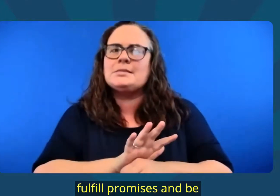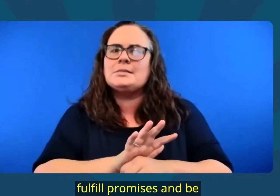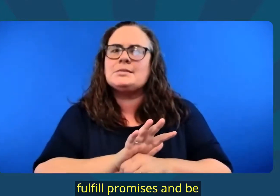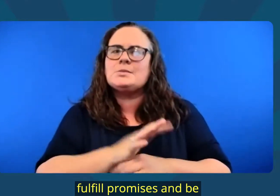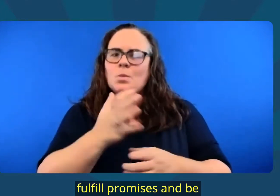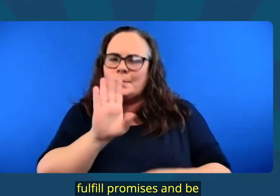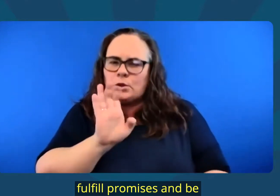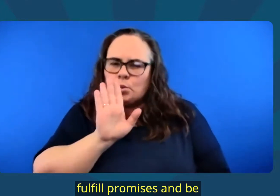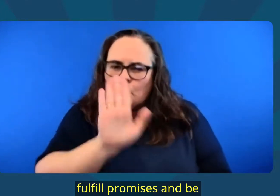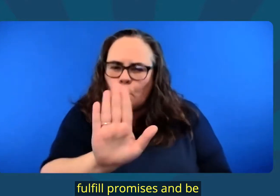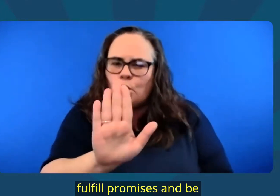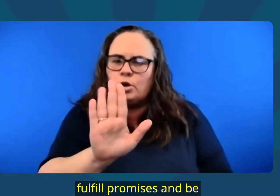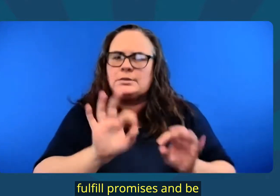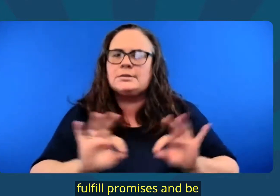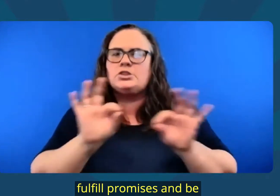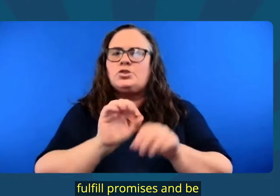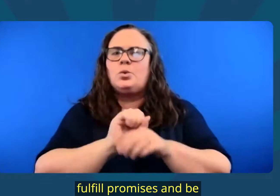your essential worker.